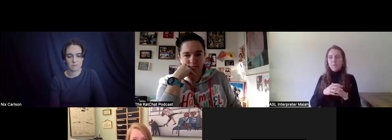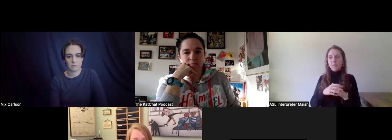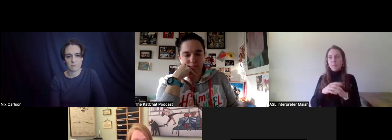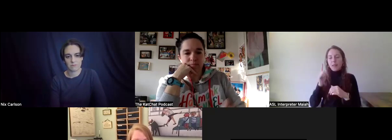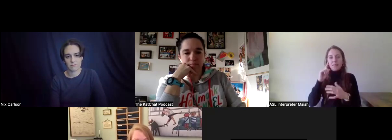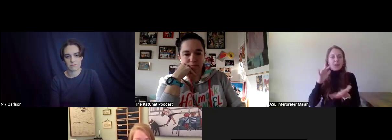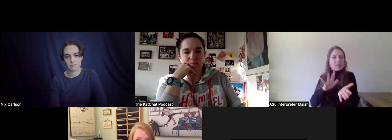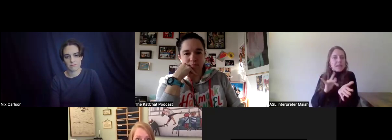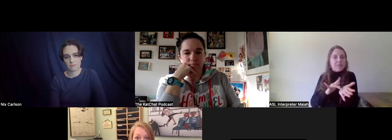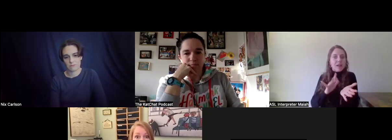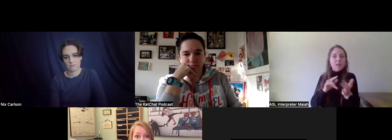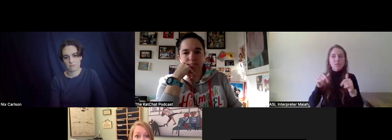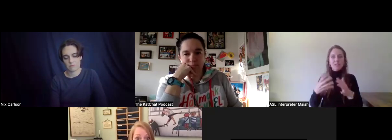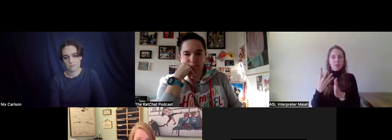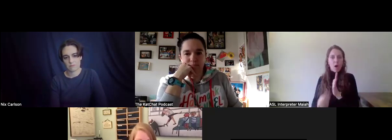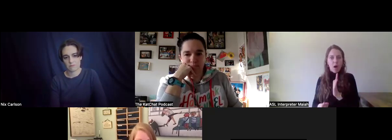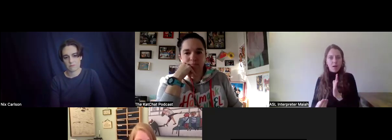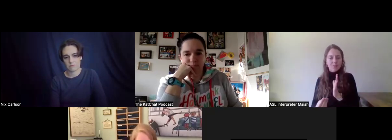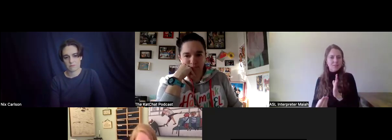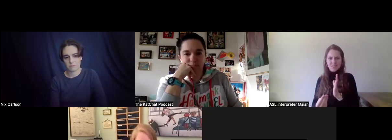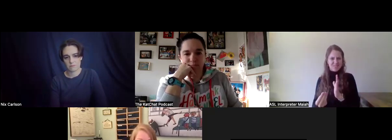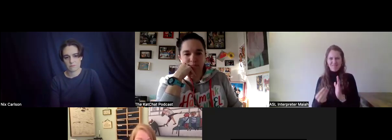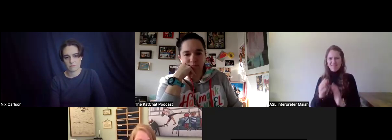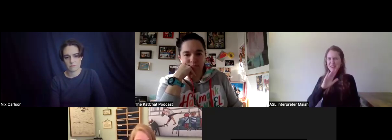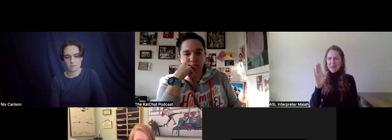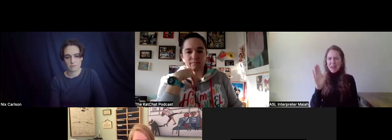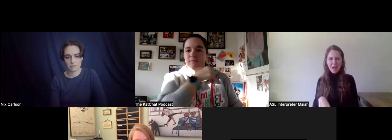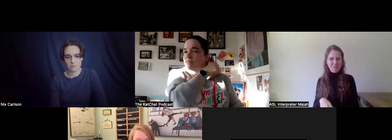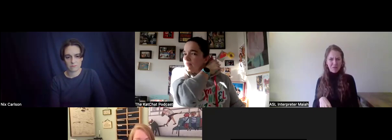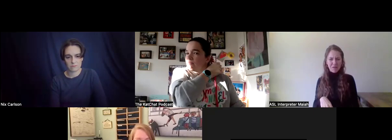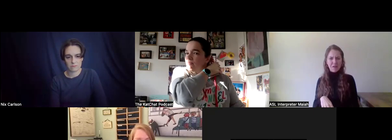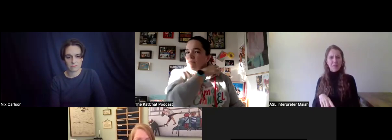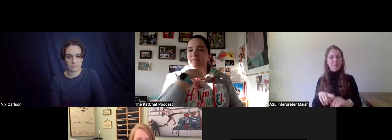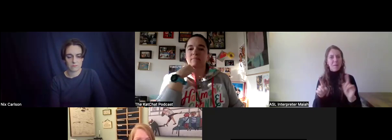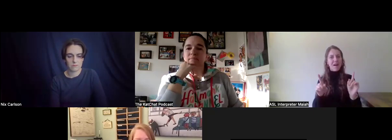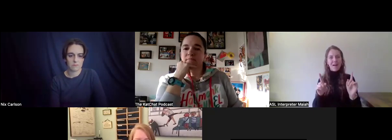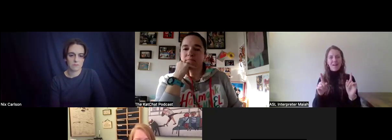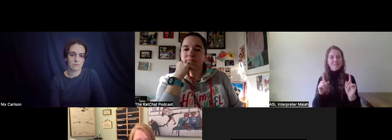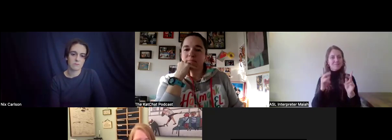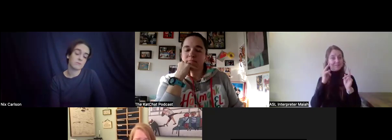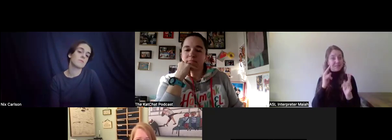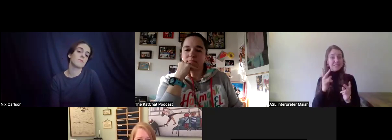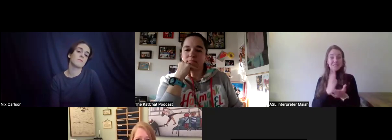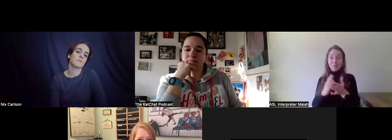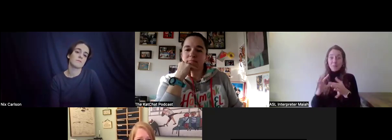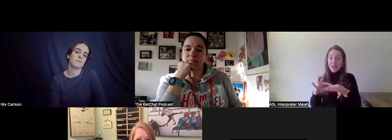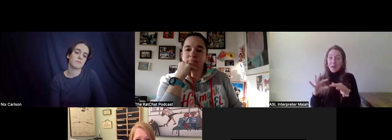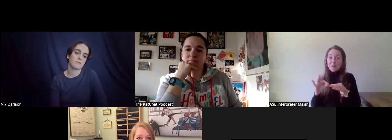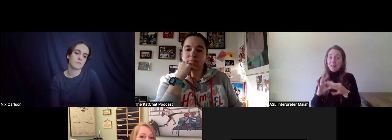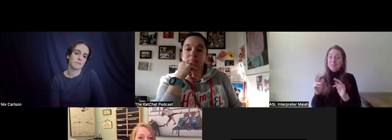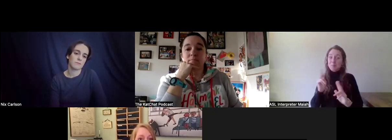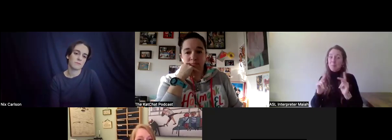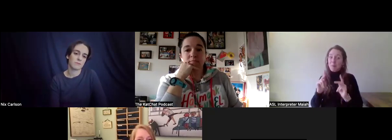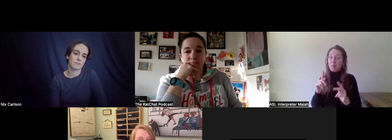advantage of this loss. We would never do that. And you saw some social comments that suggested that's what we were doing. It's like,